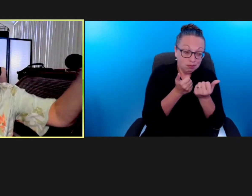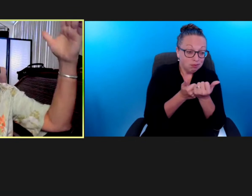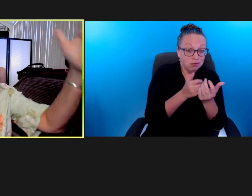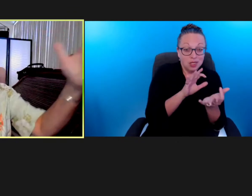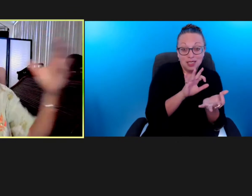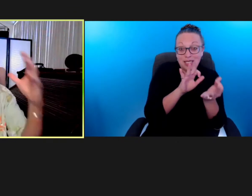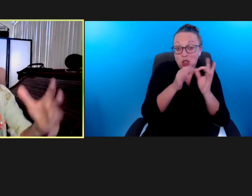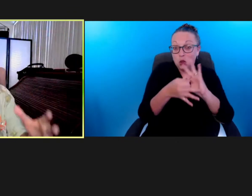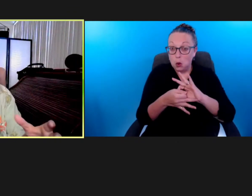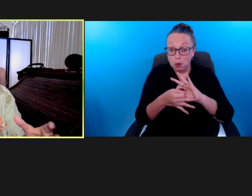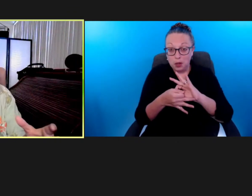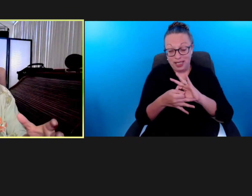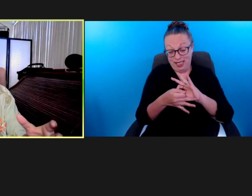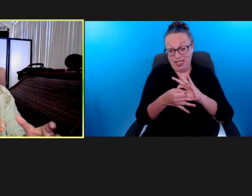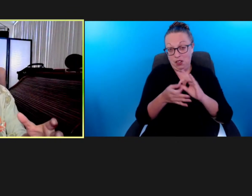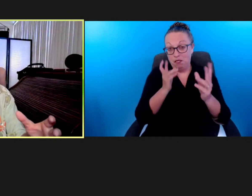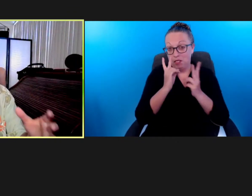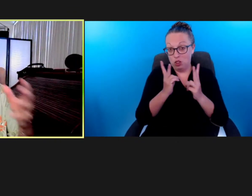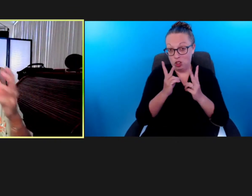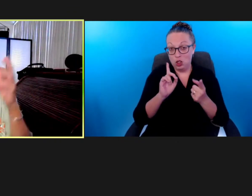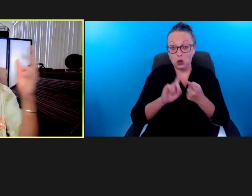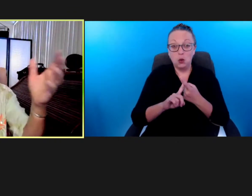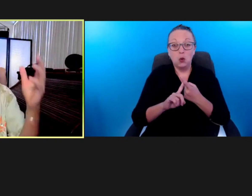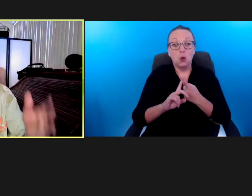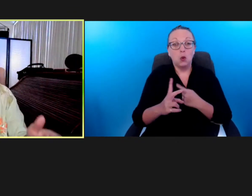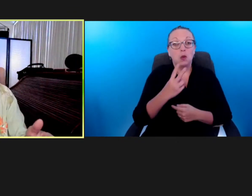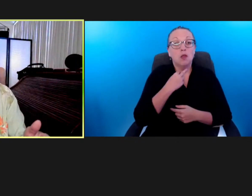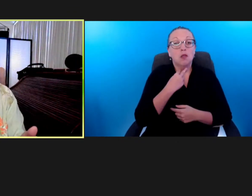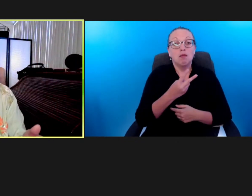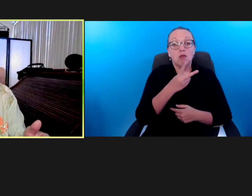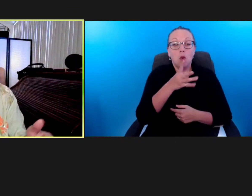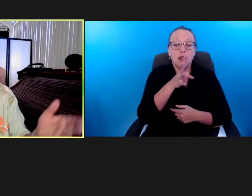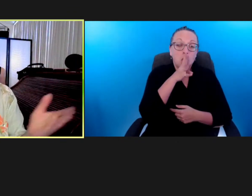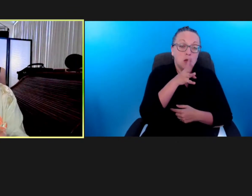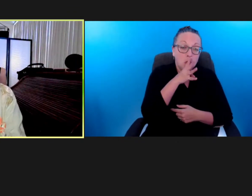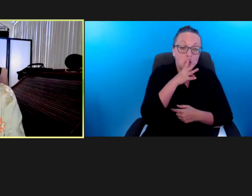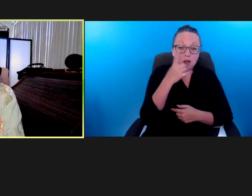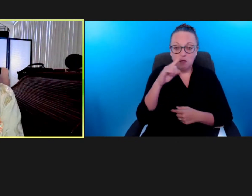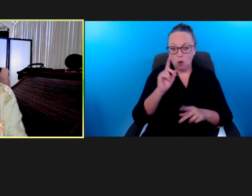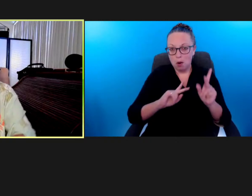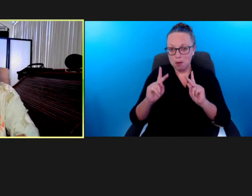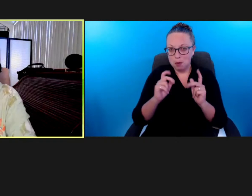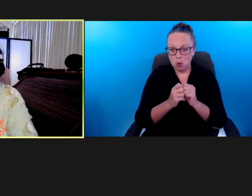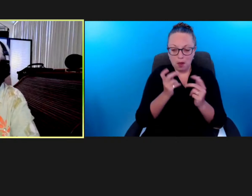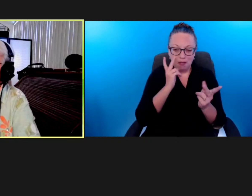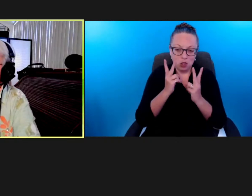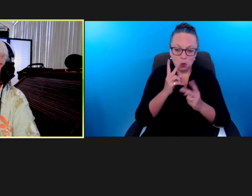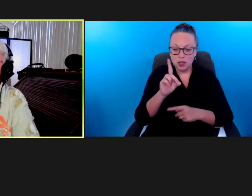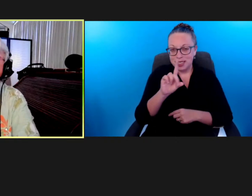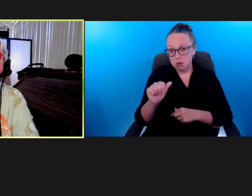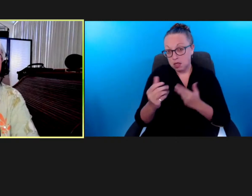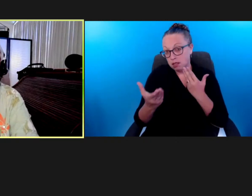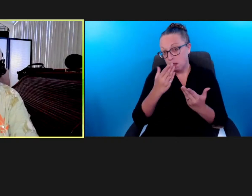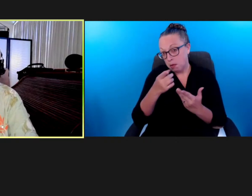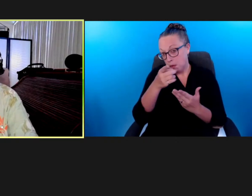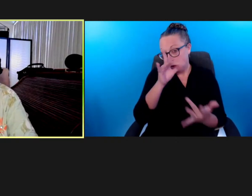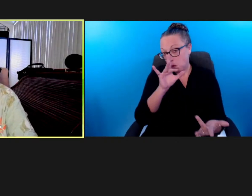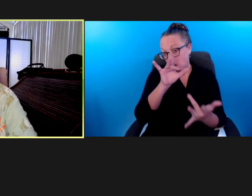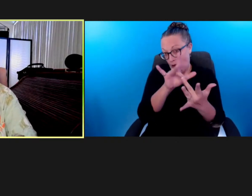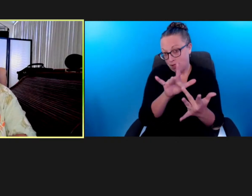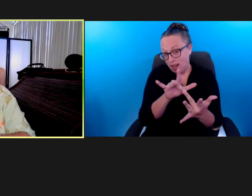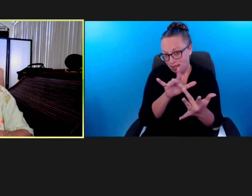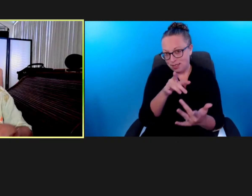of vision into the spoken for people with visual disabilities that you might come in contact with, you will